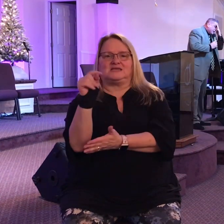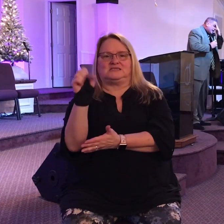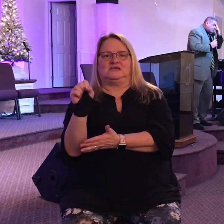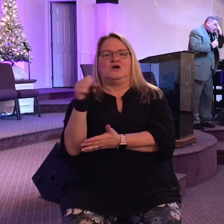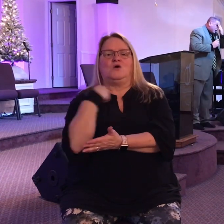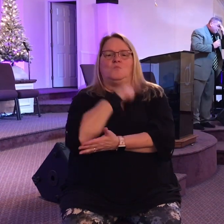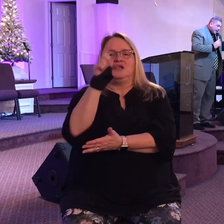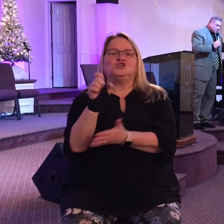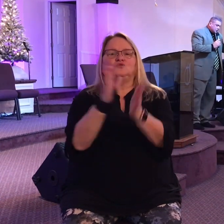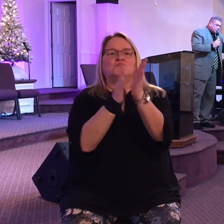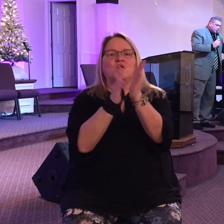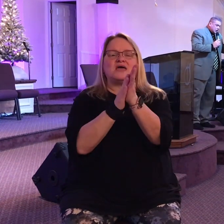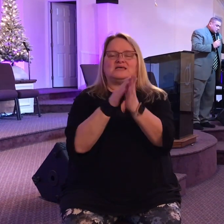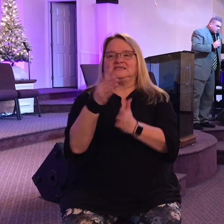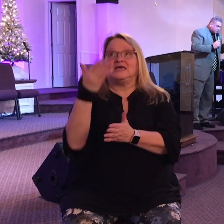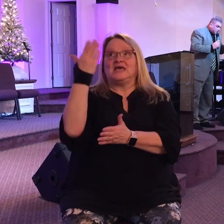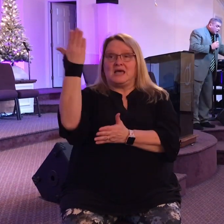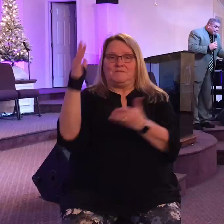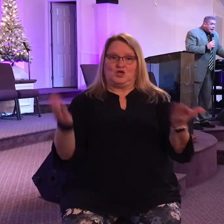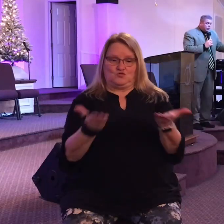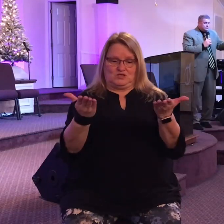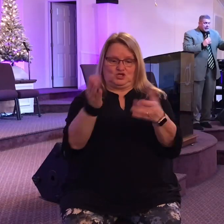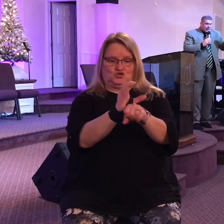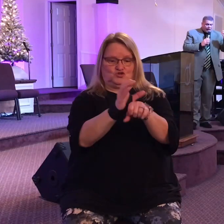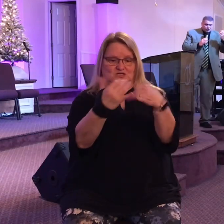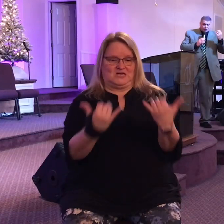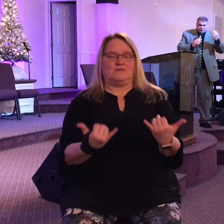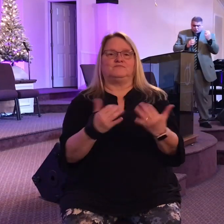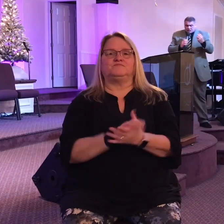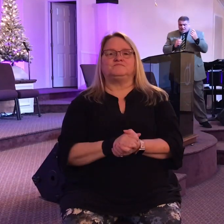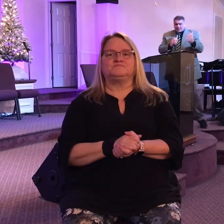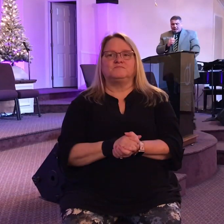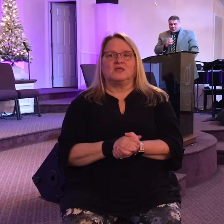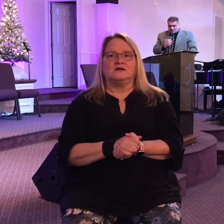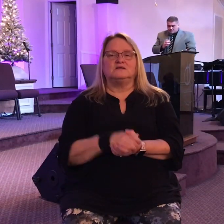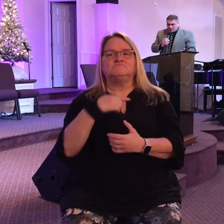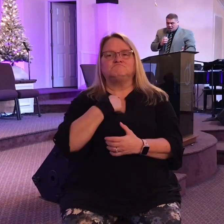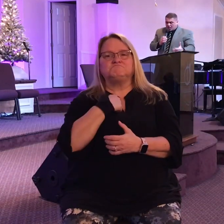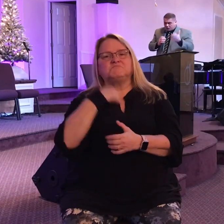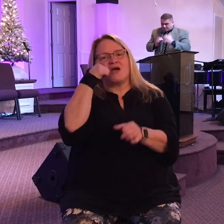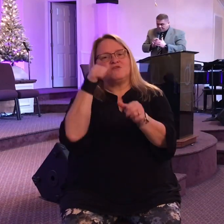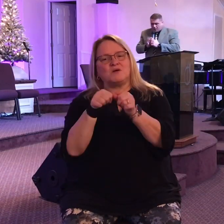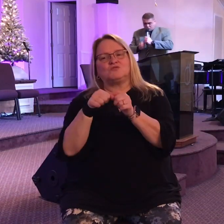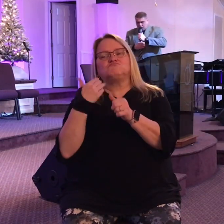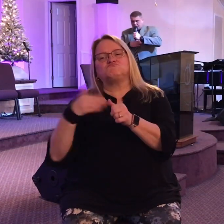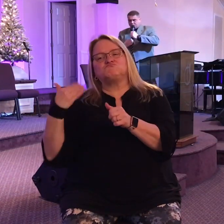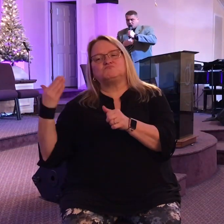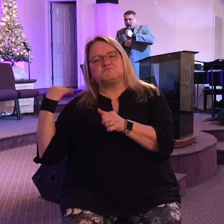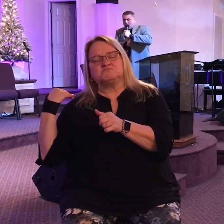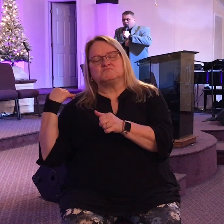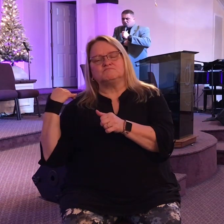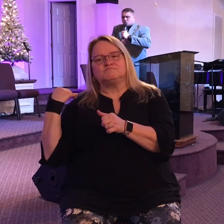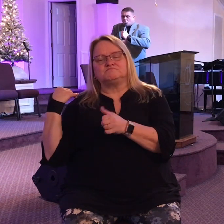I remember many years ago when I began to study the Bible and I was first taking classes for seminary